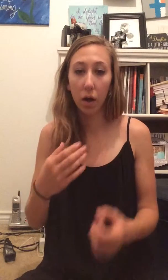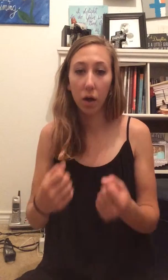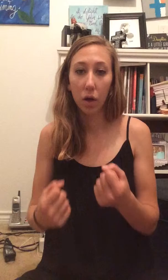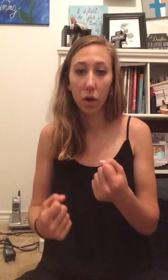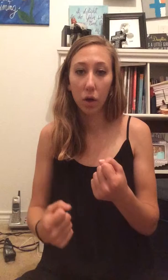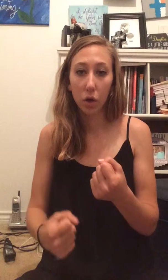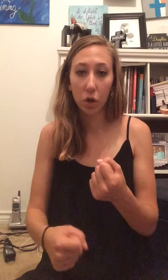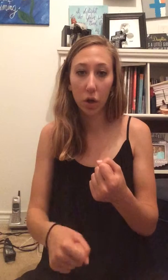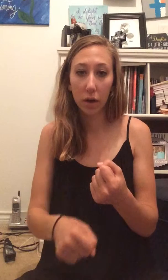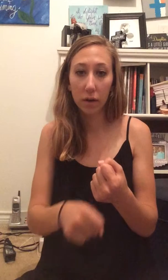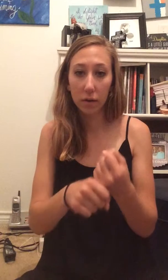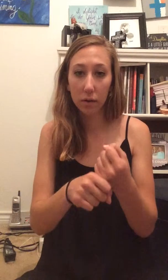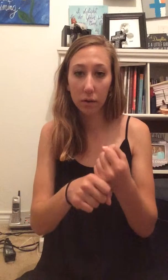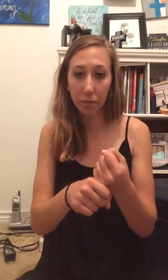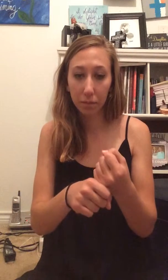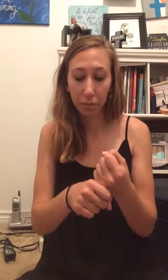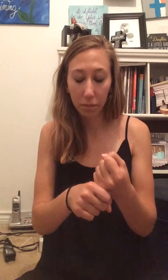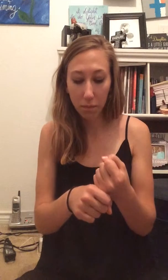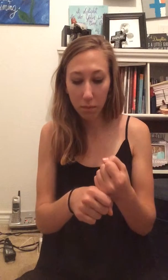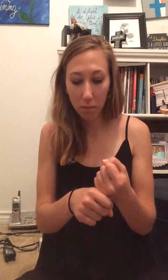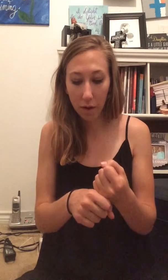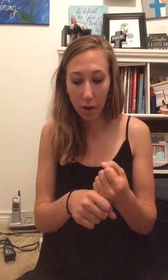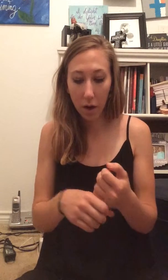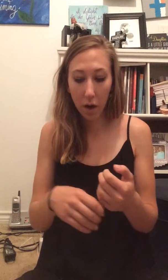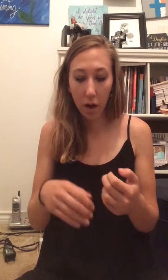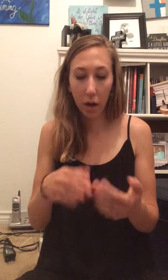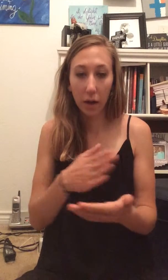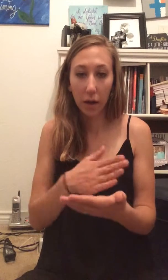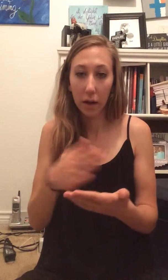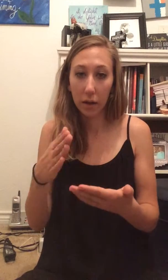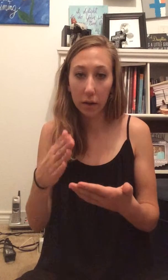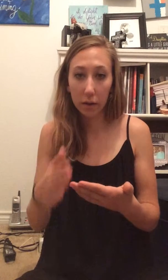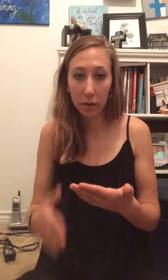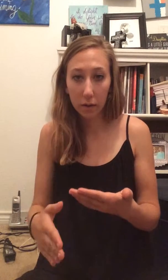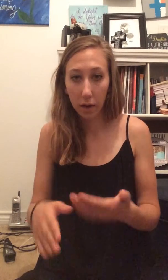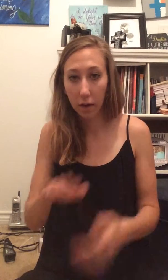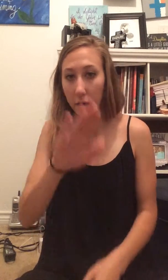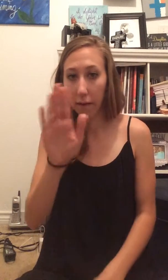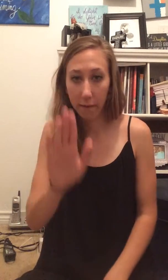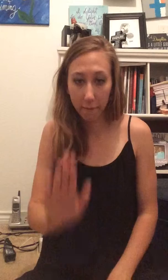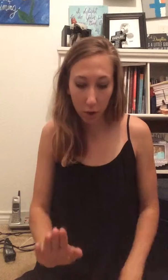trust ends. Never.